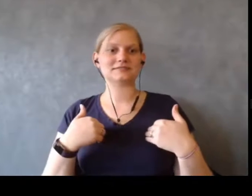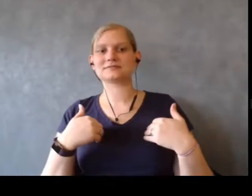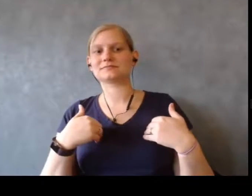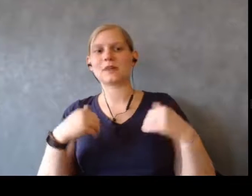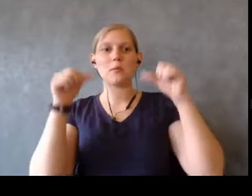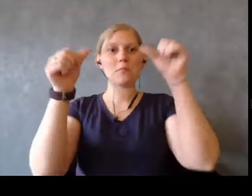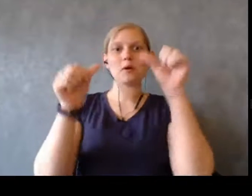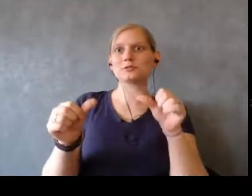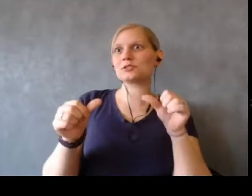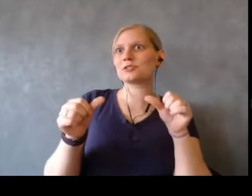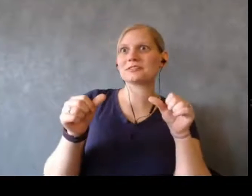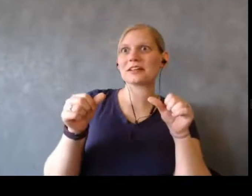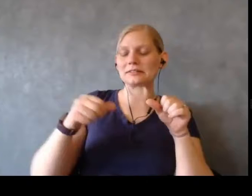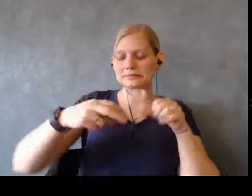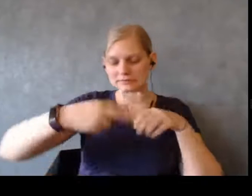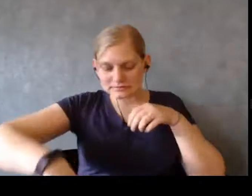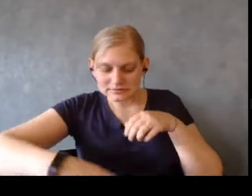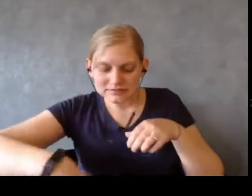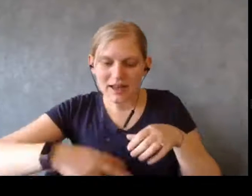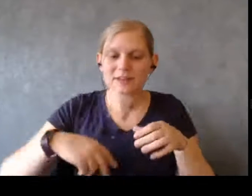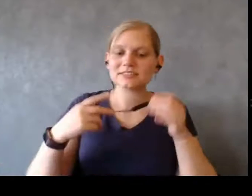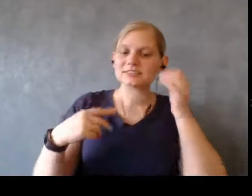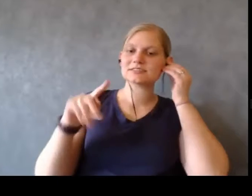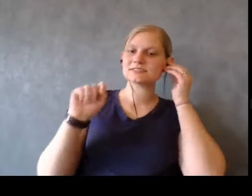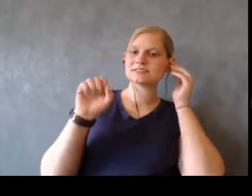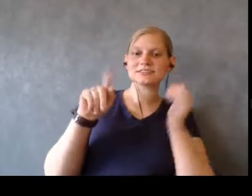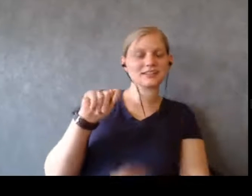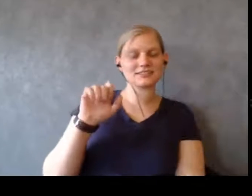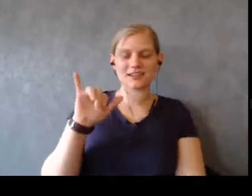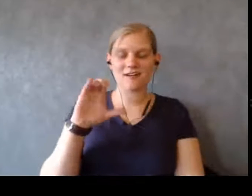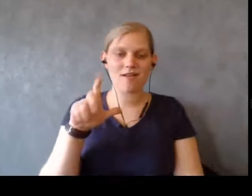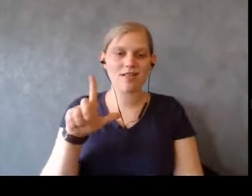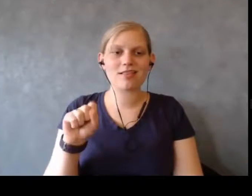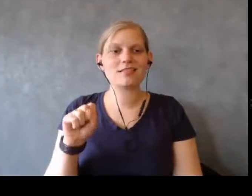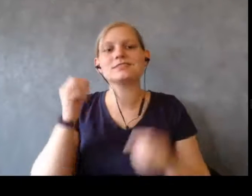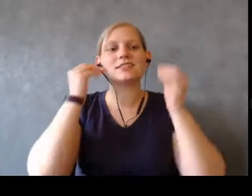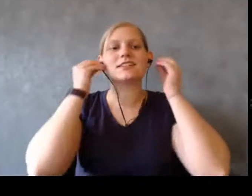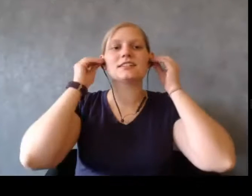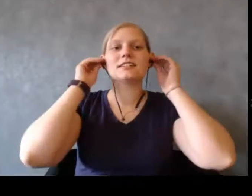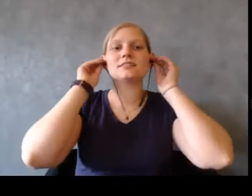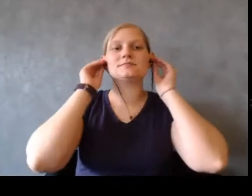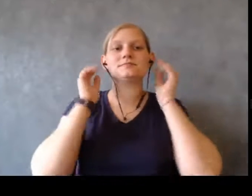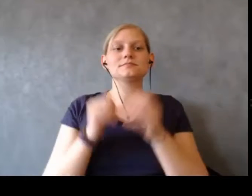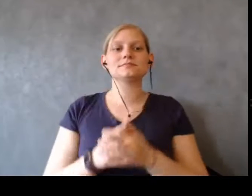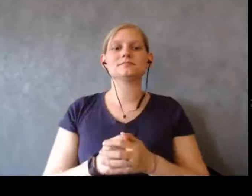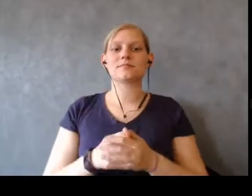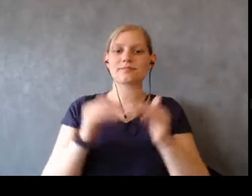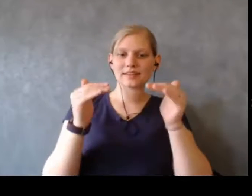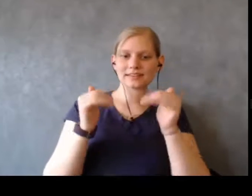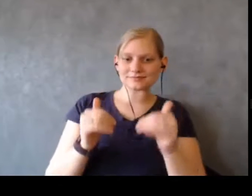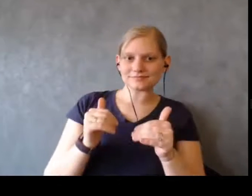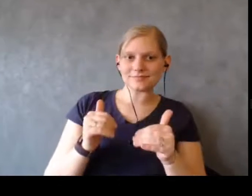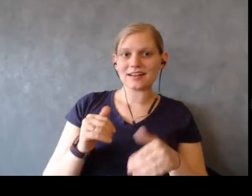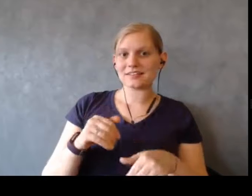a poster celebrating the diversity of women's genitals. Make space for sex. Here I've started the Bloomington Sex Salon